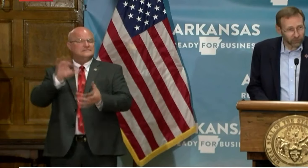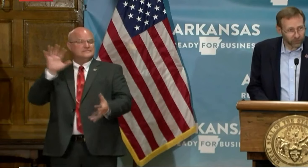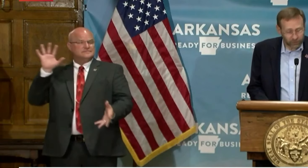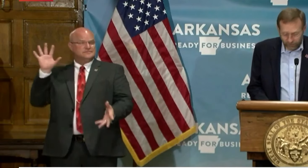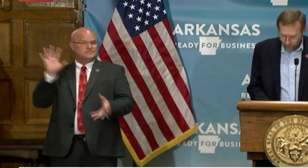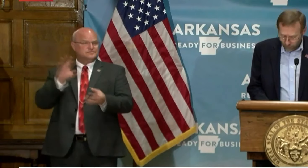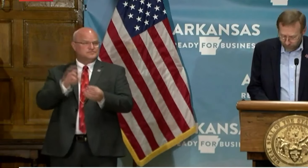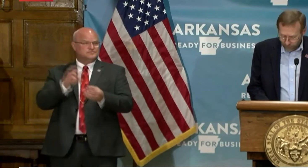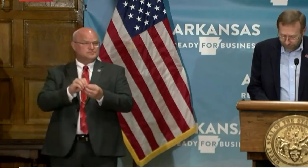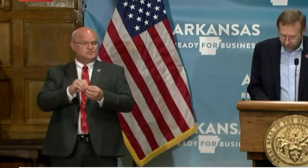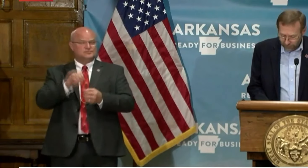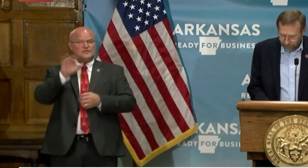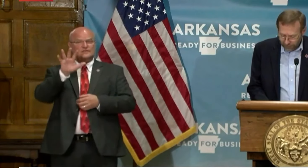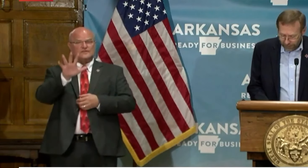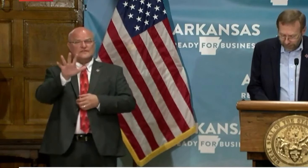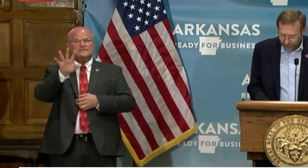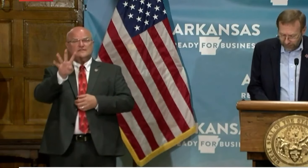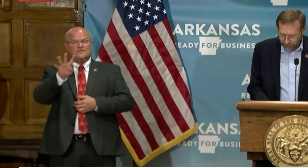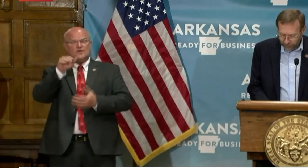of